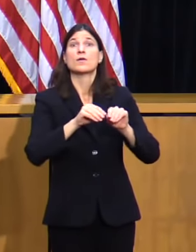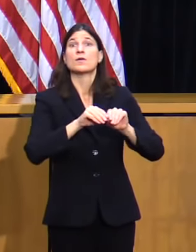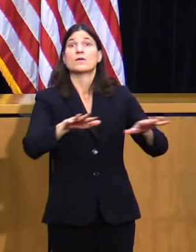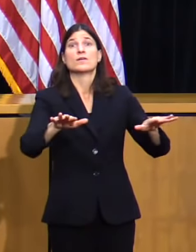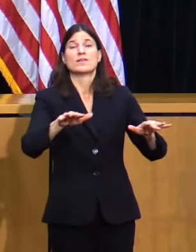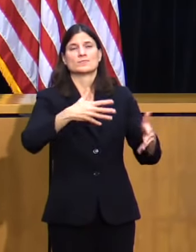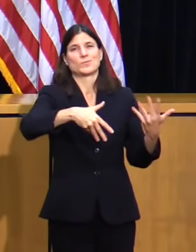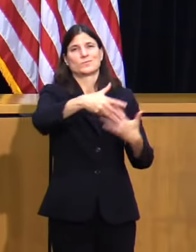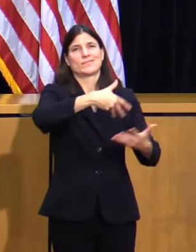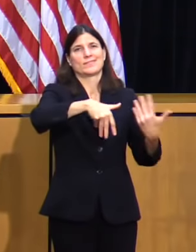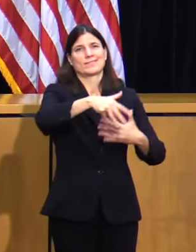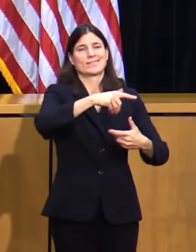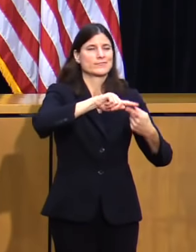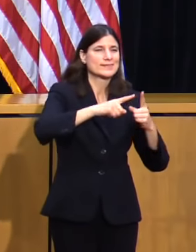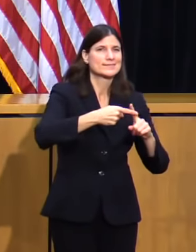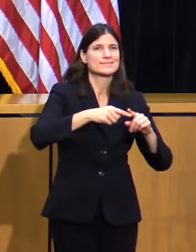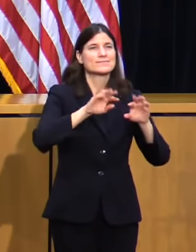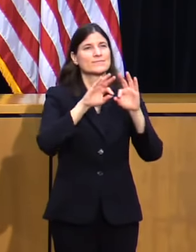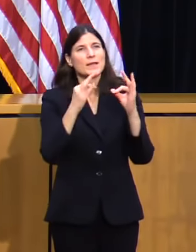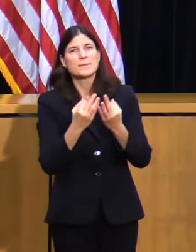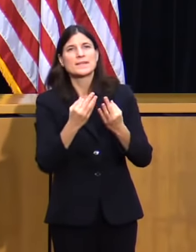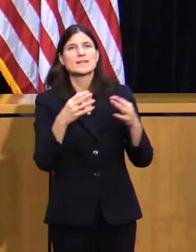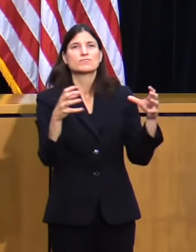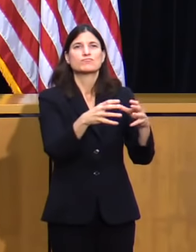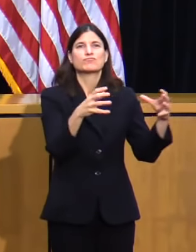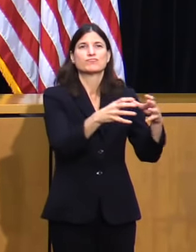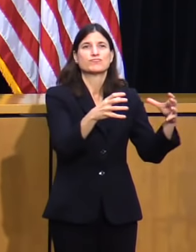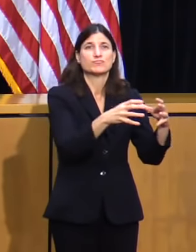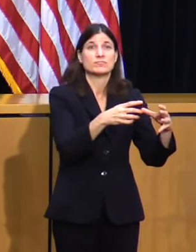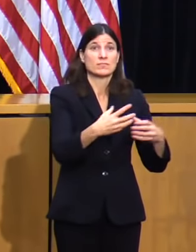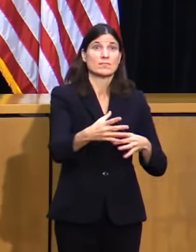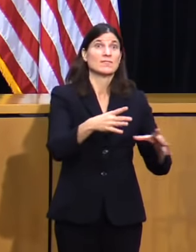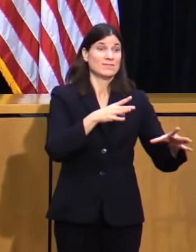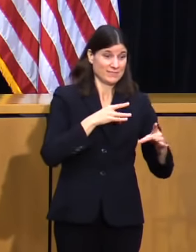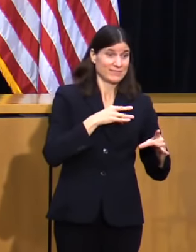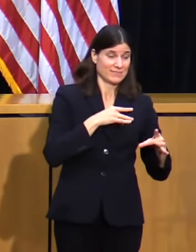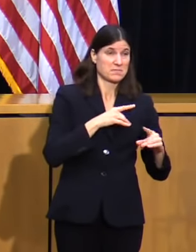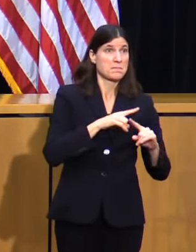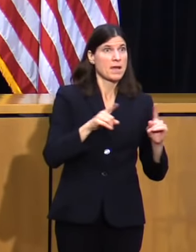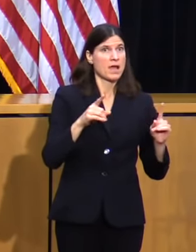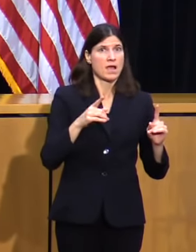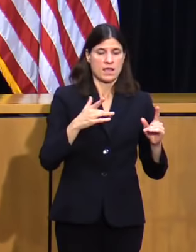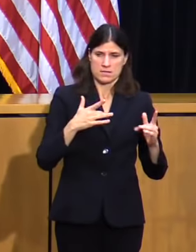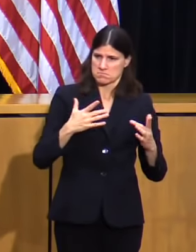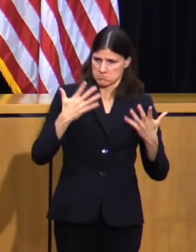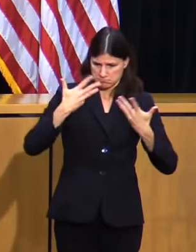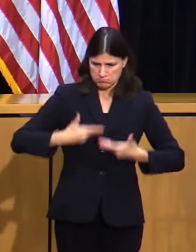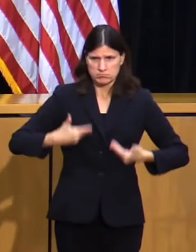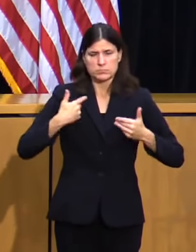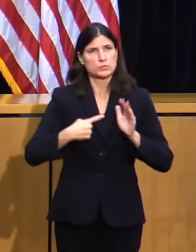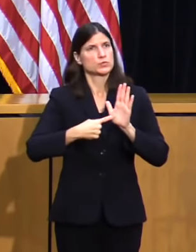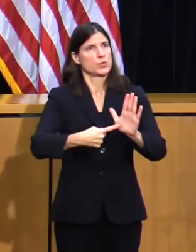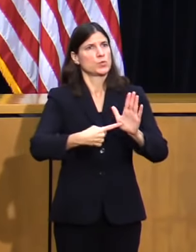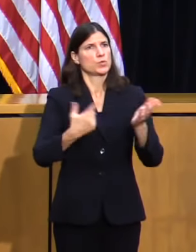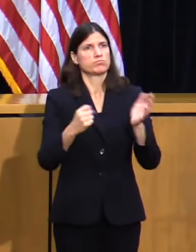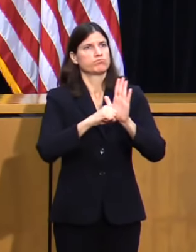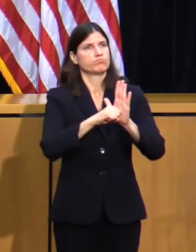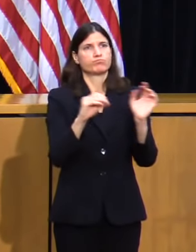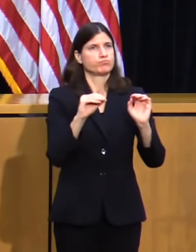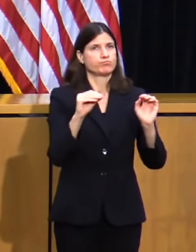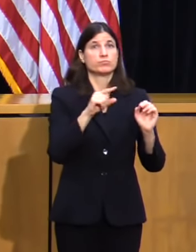them need to be hospitalized because of their age. And the hospitalizations are shorter, in part because of new therapies and the age associated